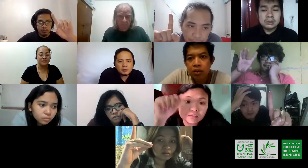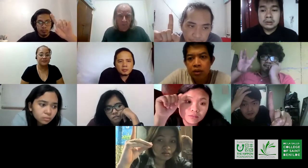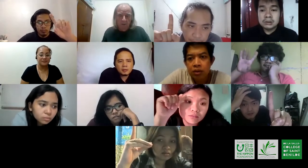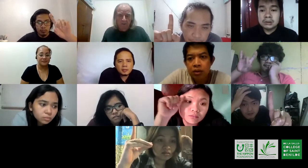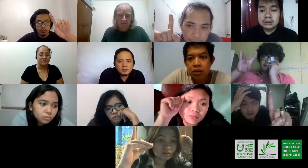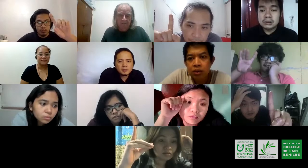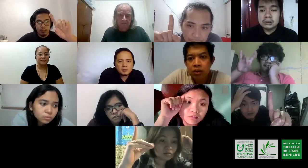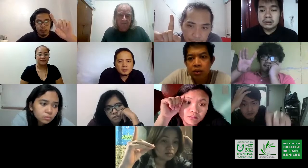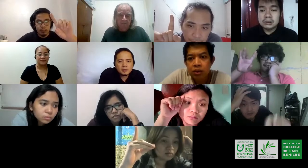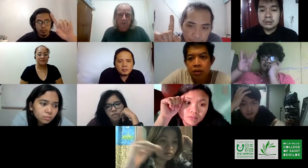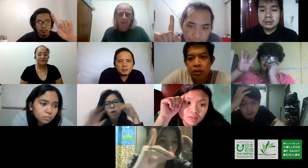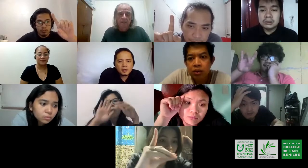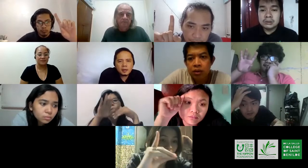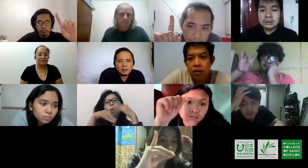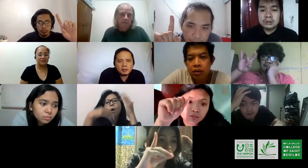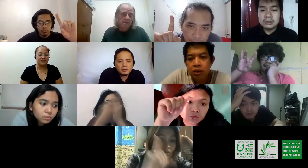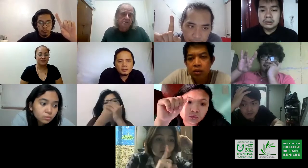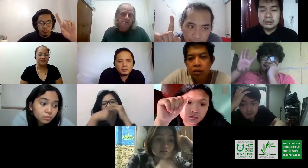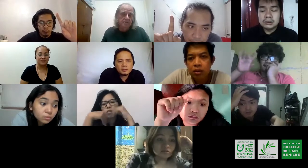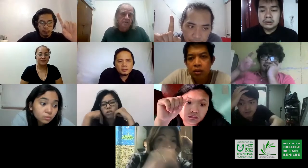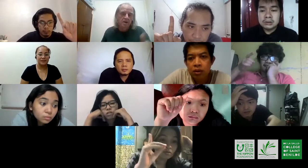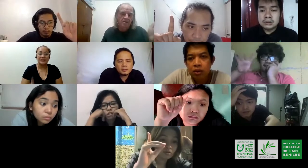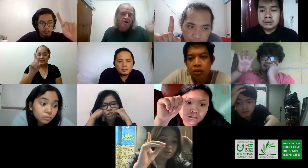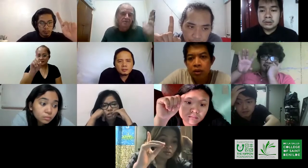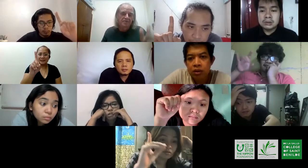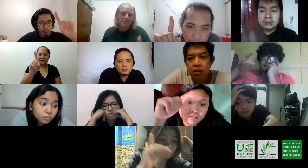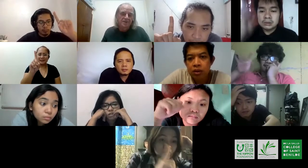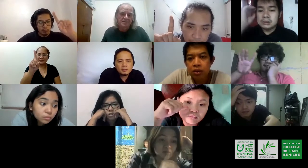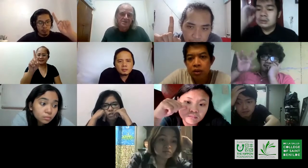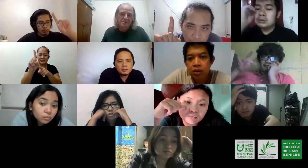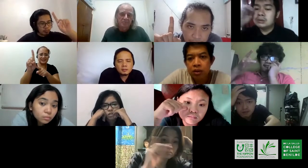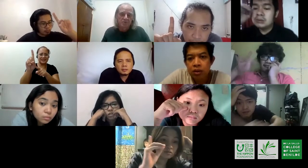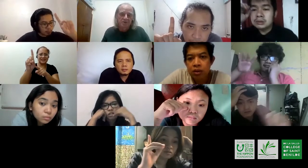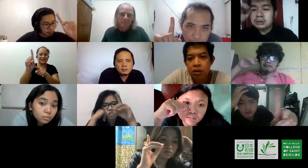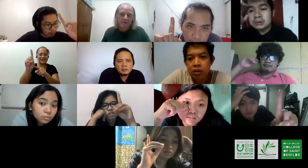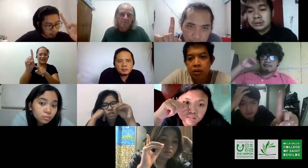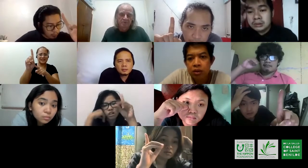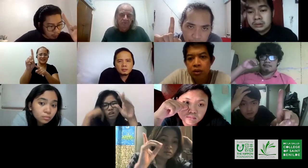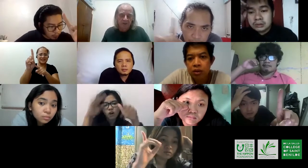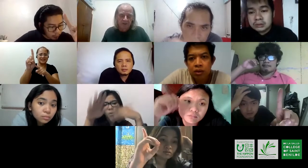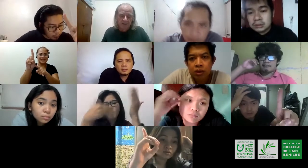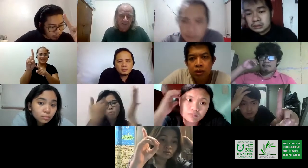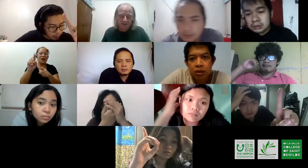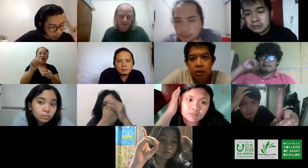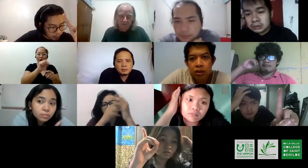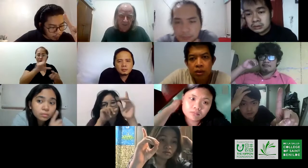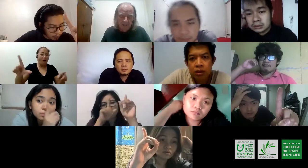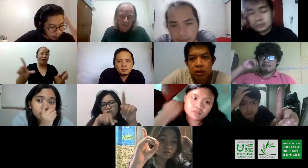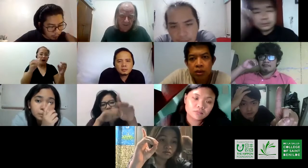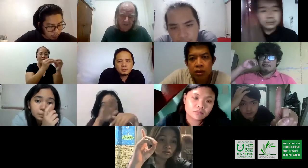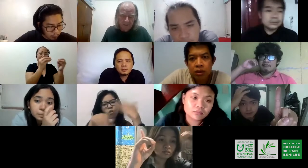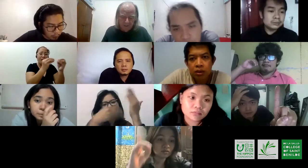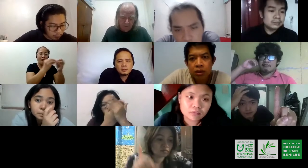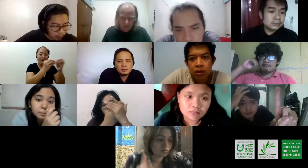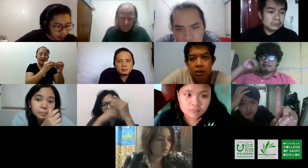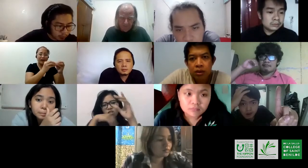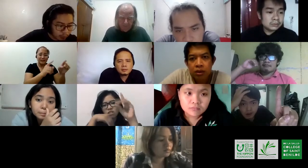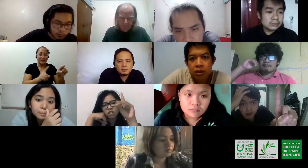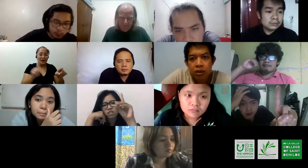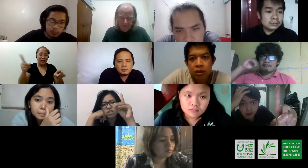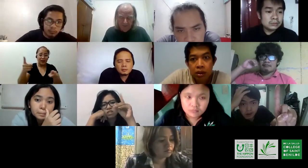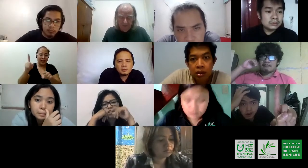D. I see D, A, and Yes. All of the places have more deaf people than Reno Island because Reno Island only has